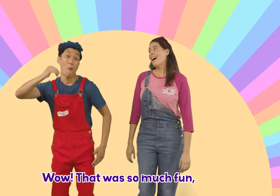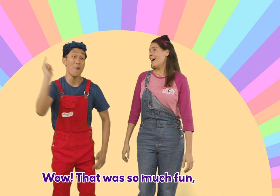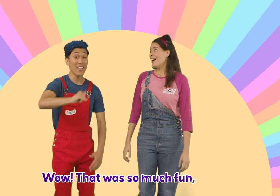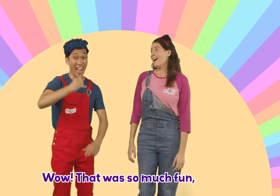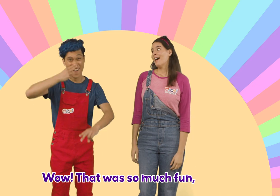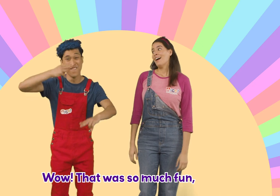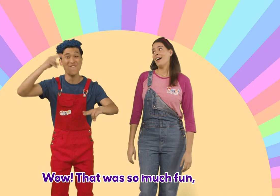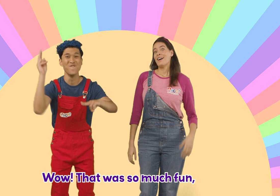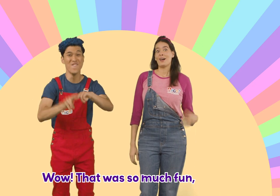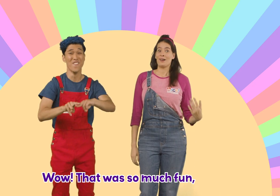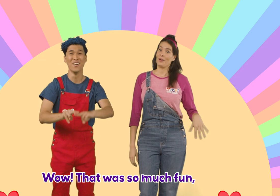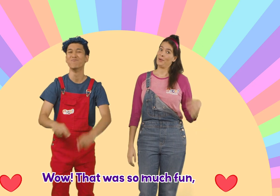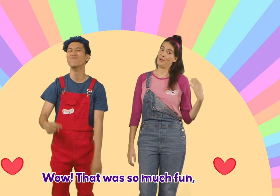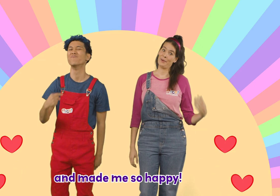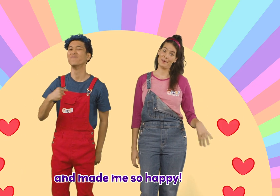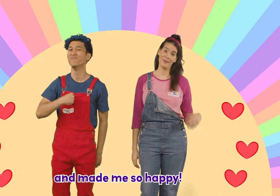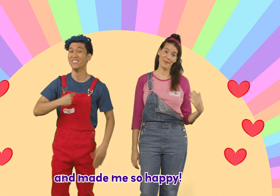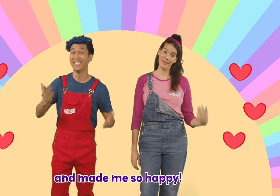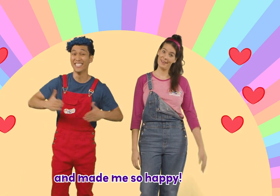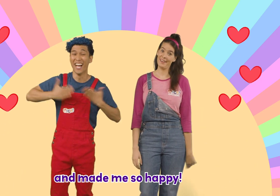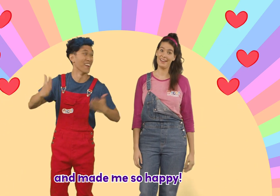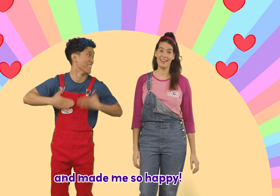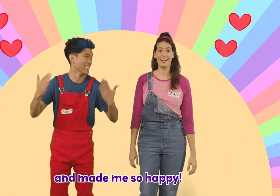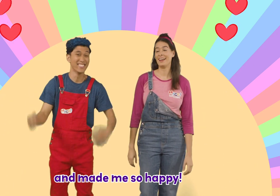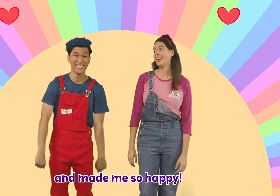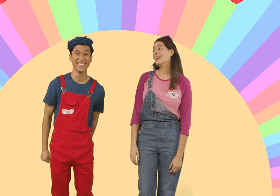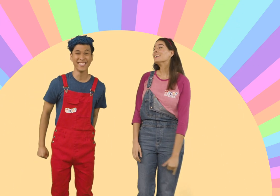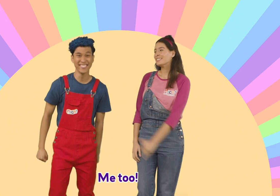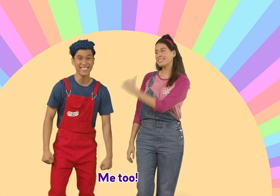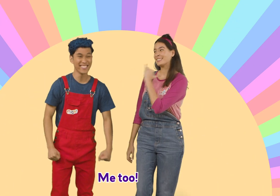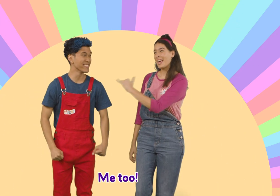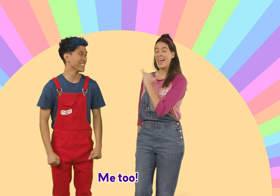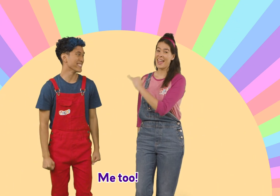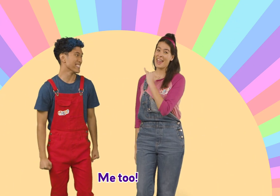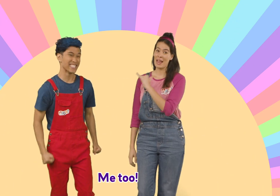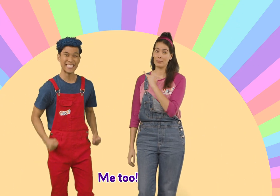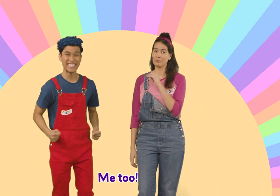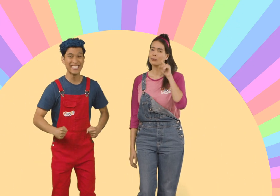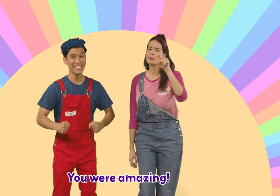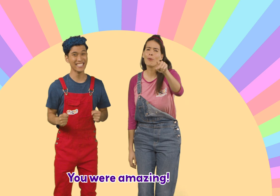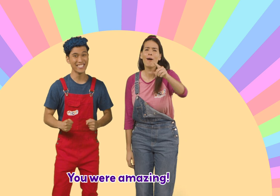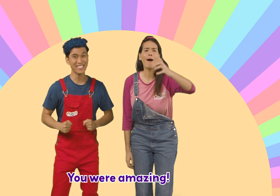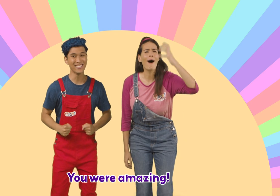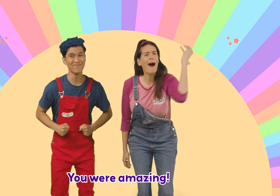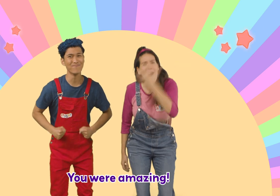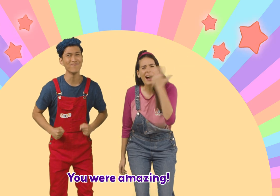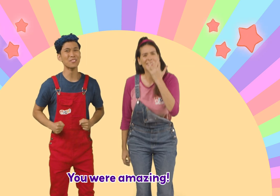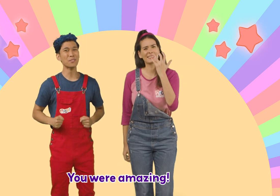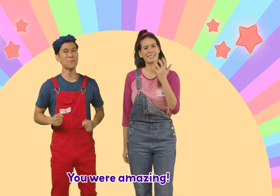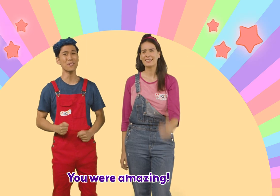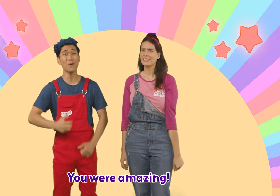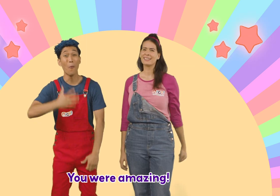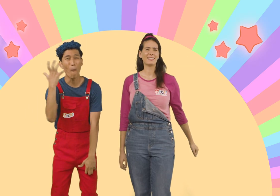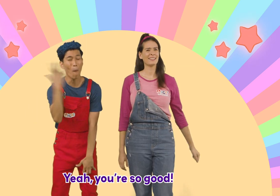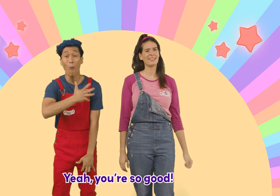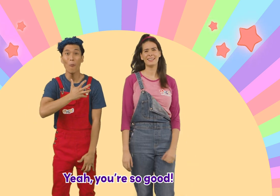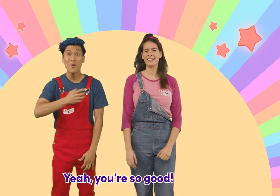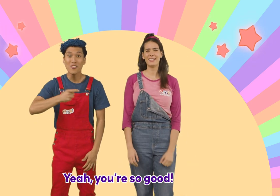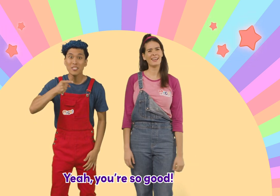That was so much fun. It made me so happy. Me too. You were amazing. Yeah,